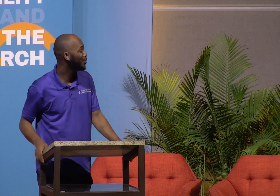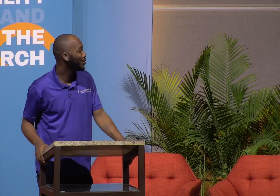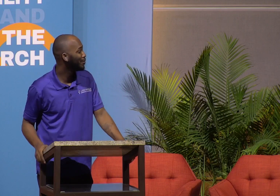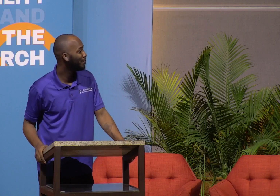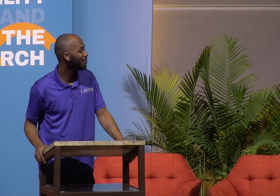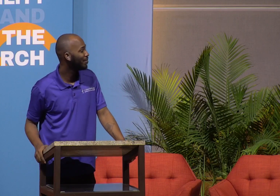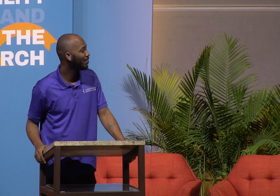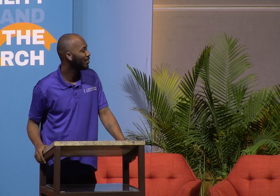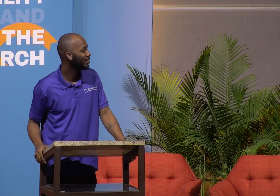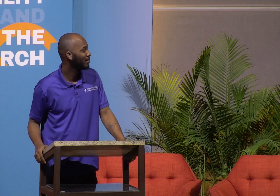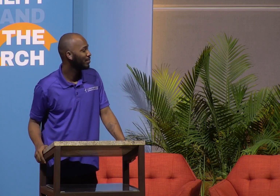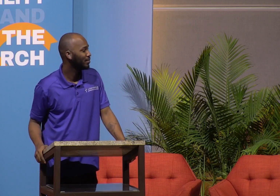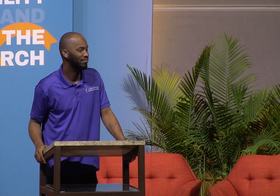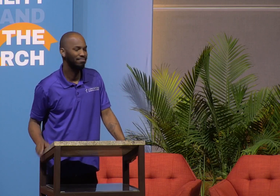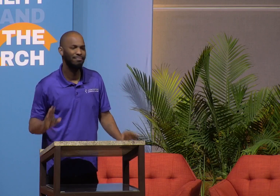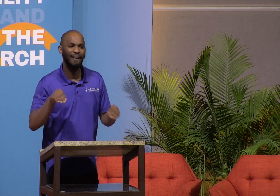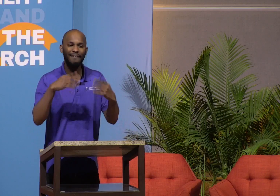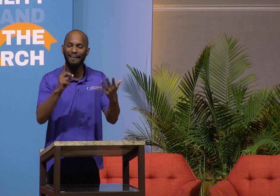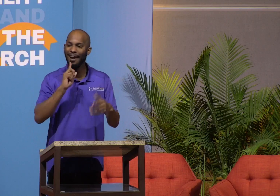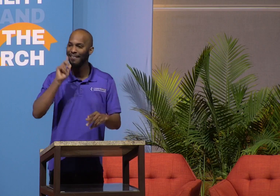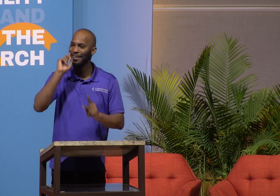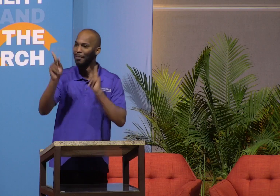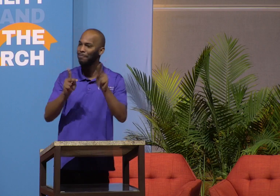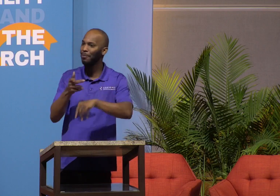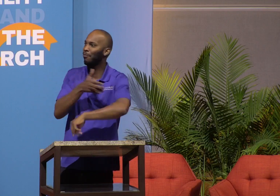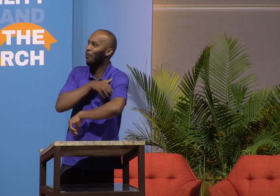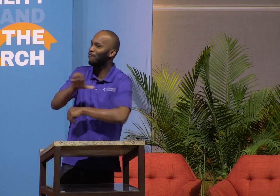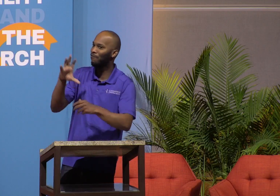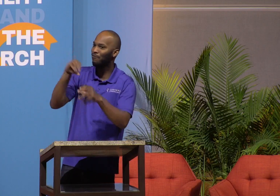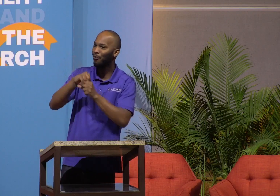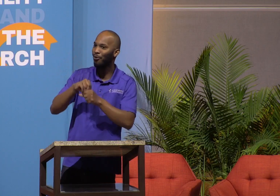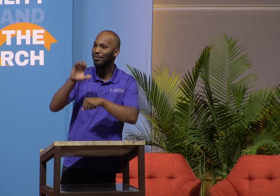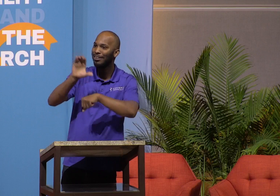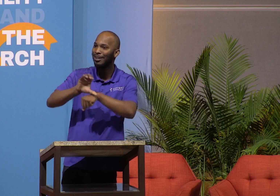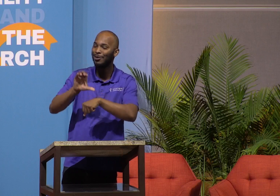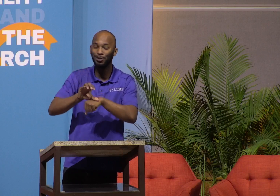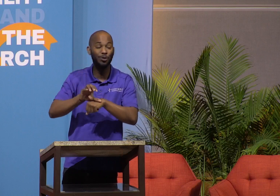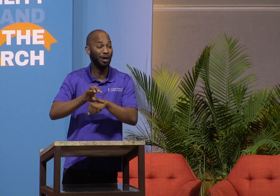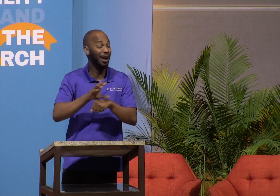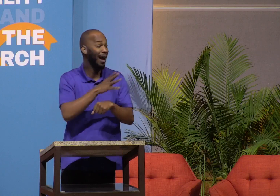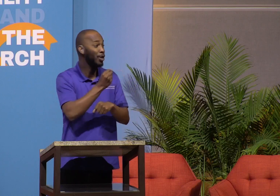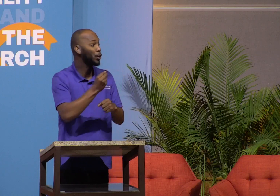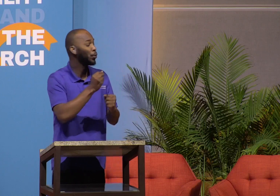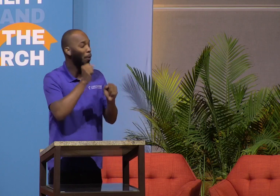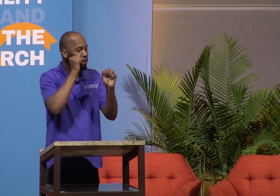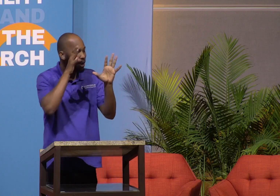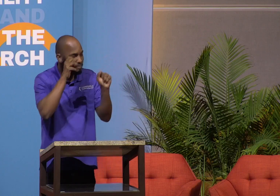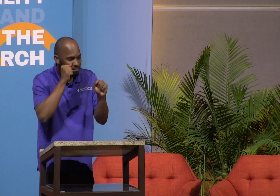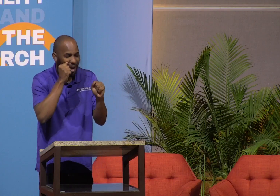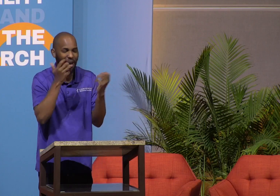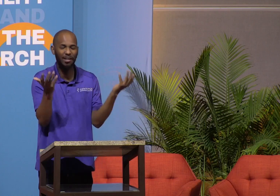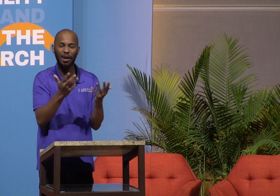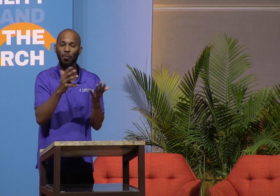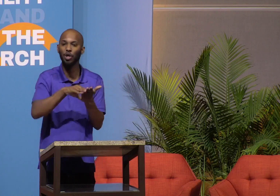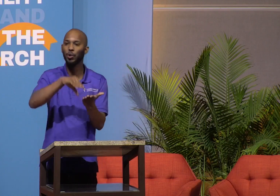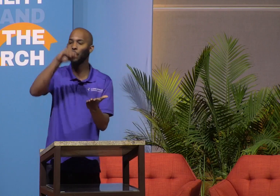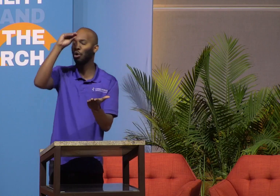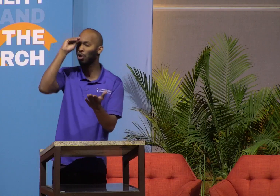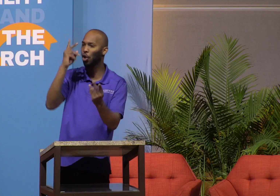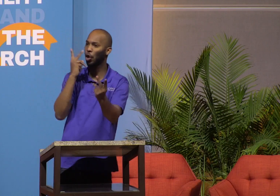We need to look at volunteers. We need to look at empowering the deaf individuals so that they can see how the